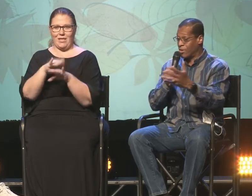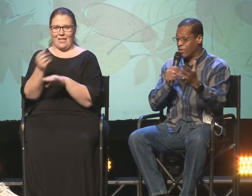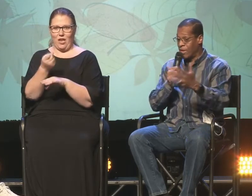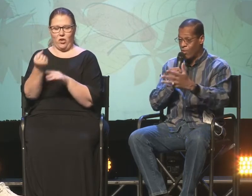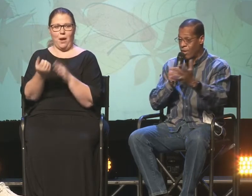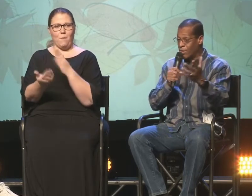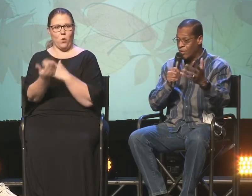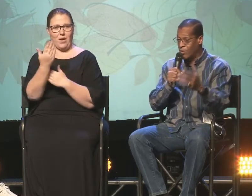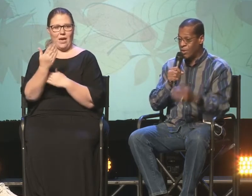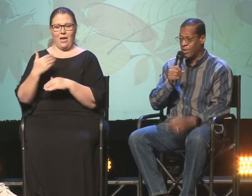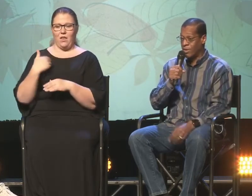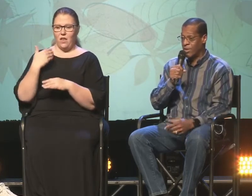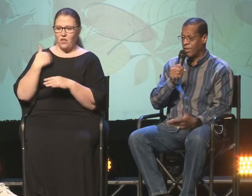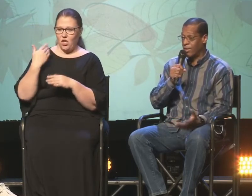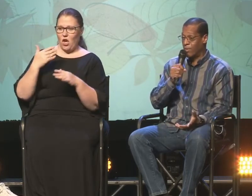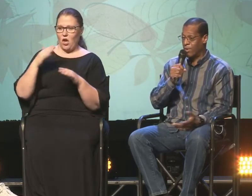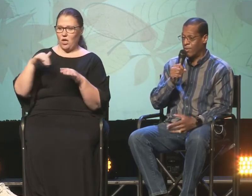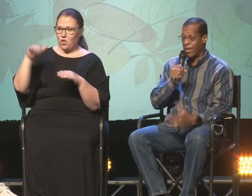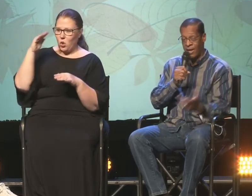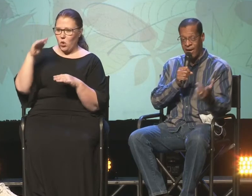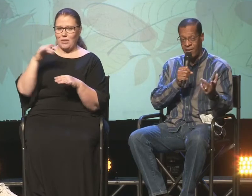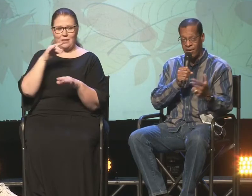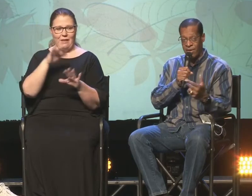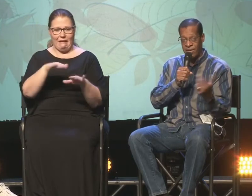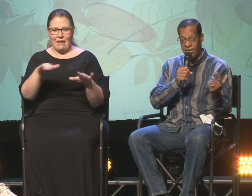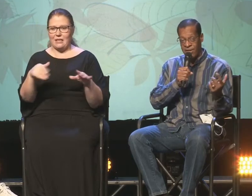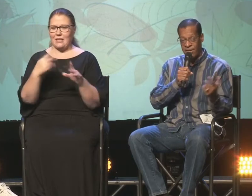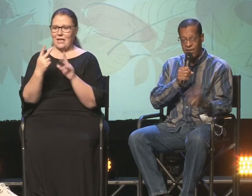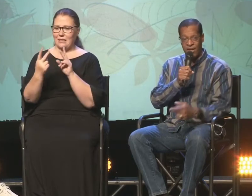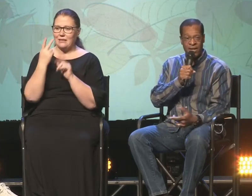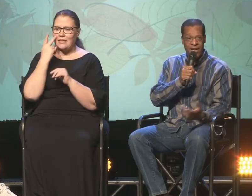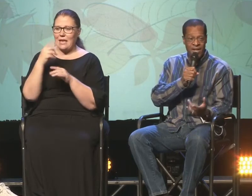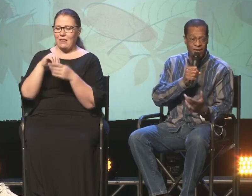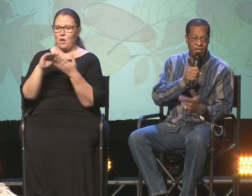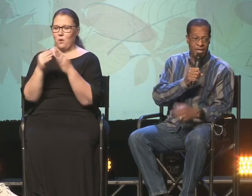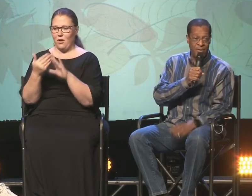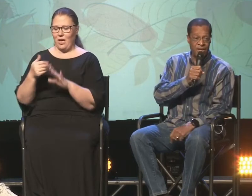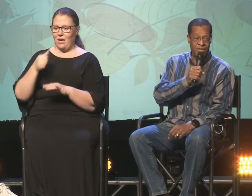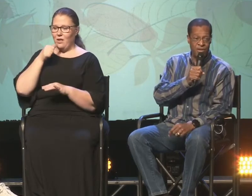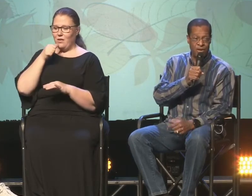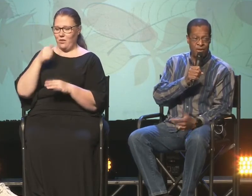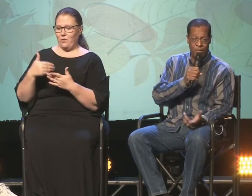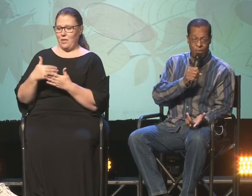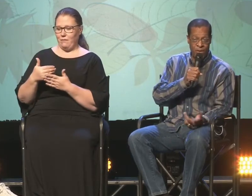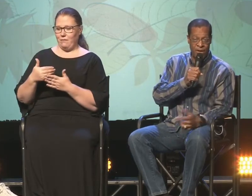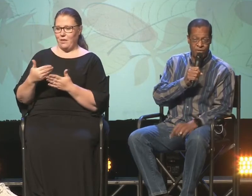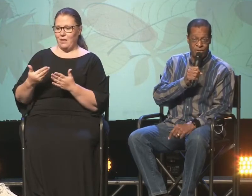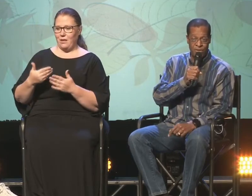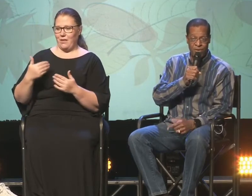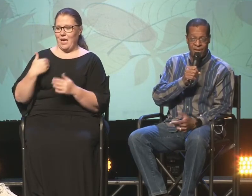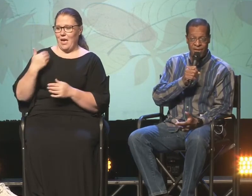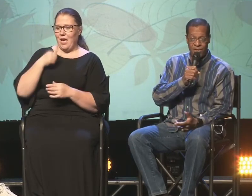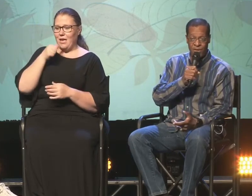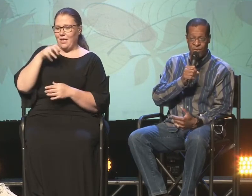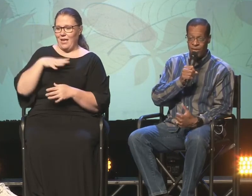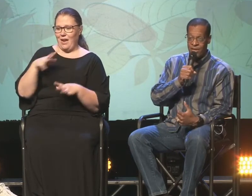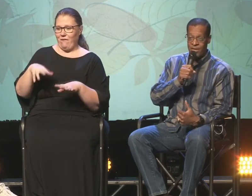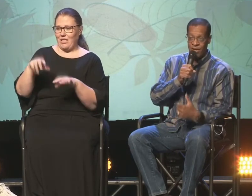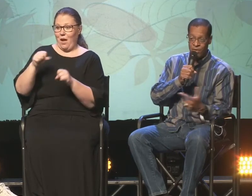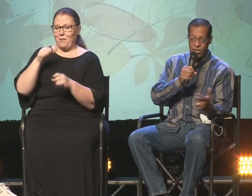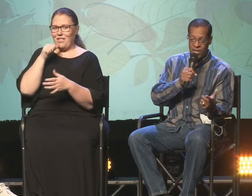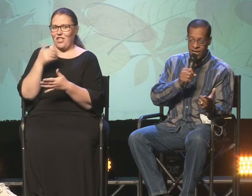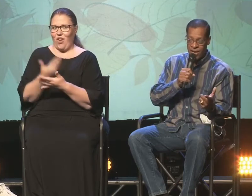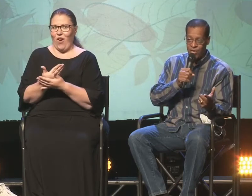young adults that I run into in the, in the community. I have a young lady that I've adopted as a daughter at Poor House Restaurant. And so